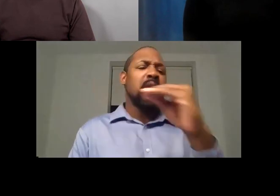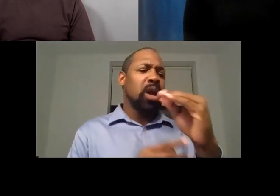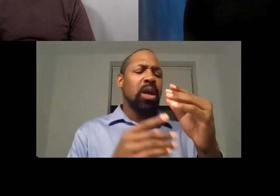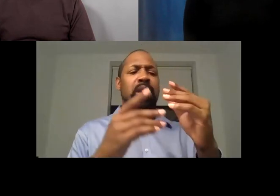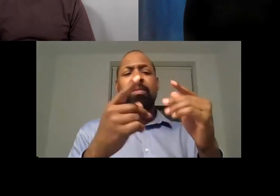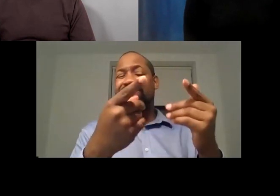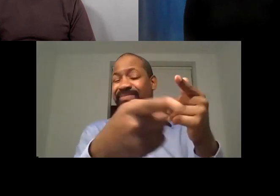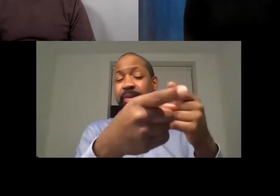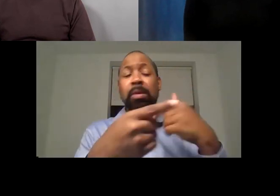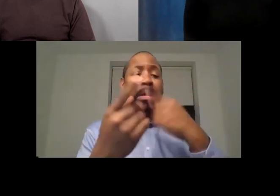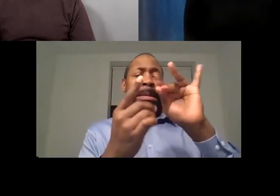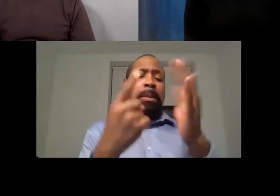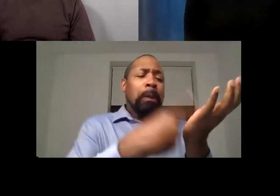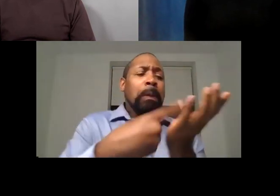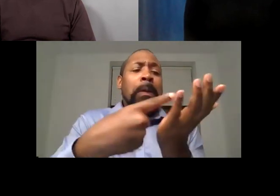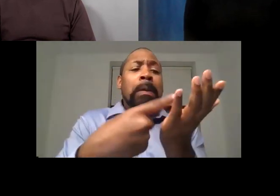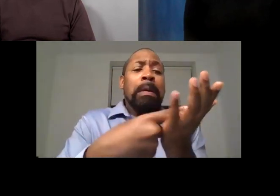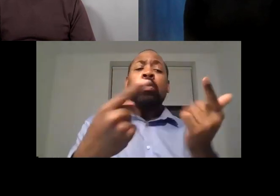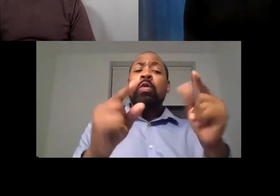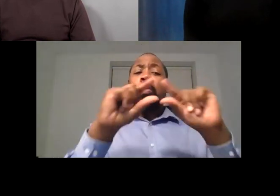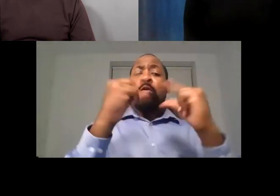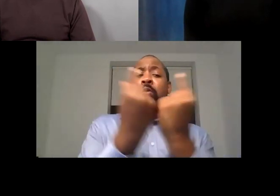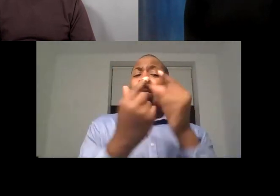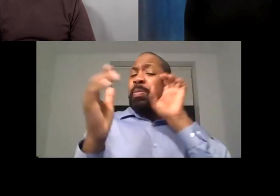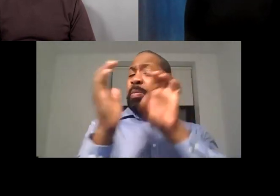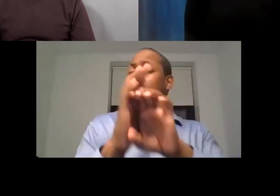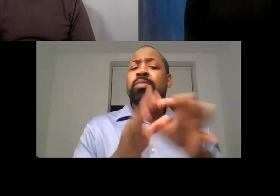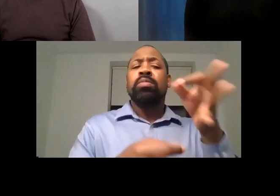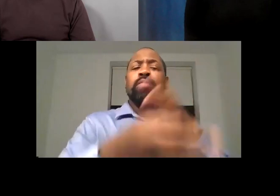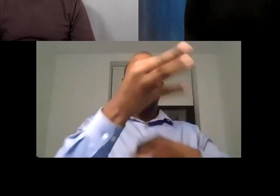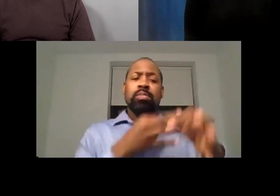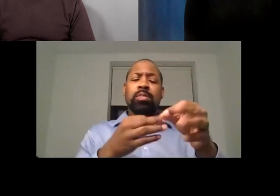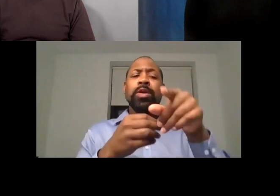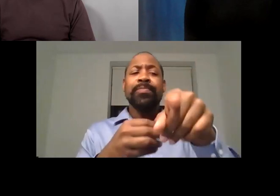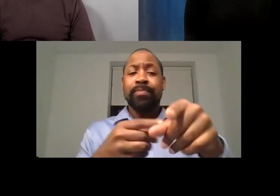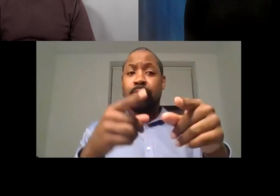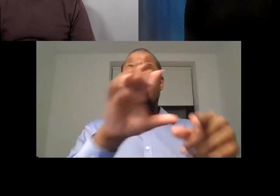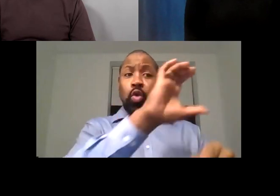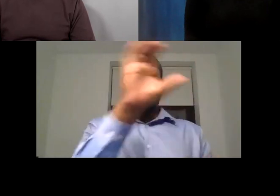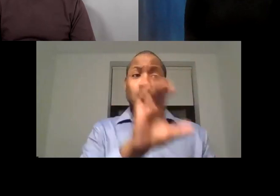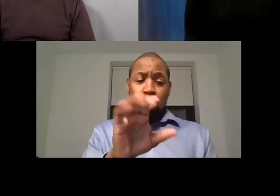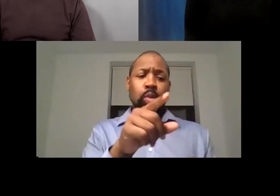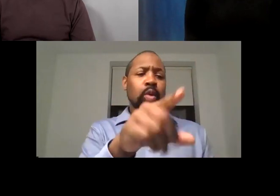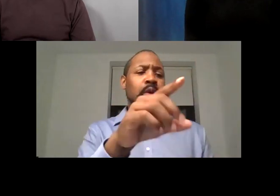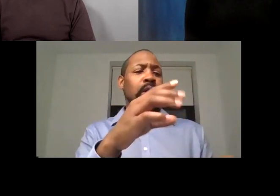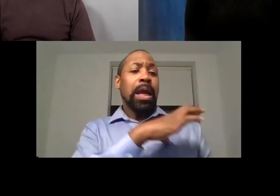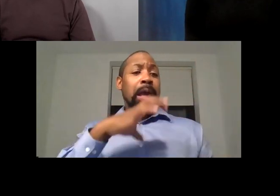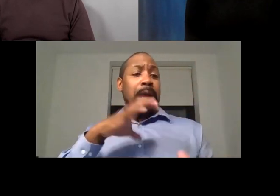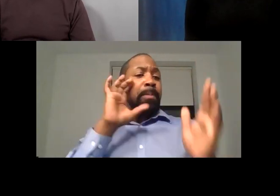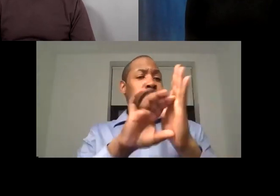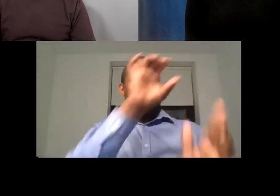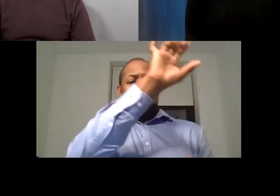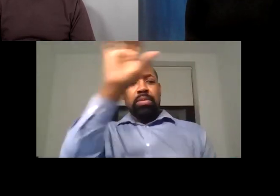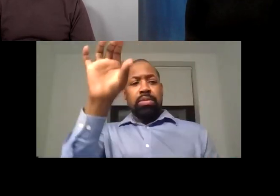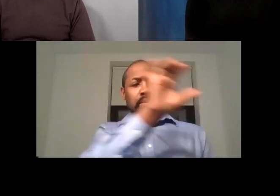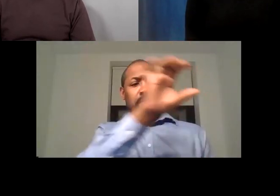pictures and bios from them as well. And we're in discussion of a group picture, but of course, instead of that, we were